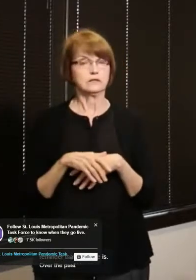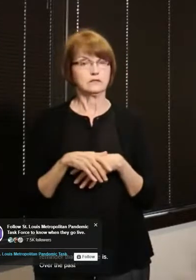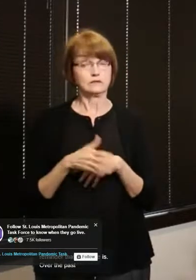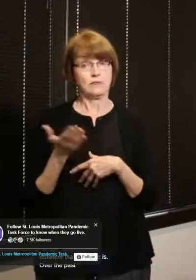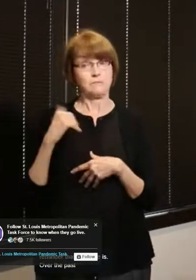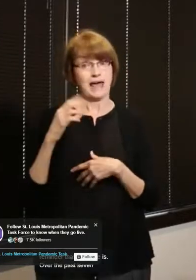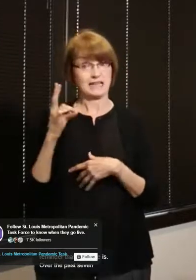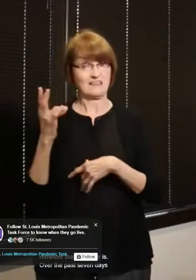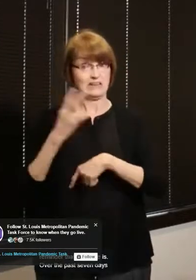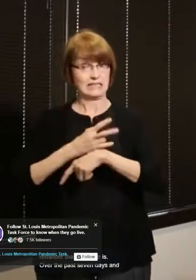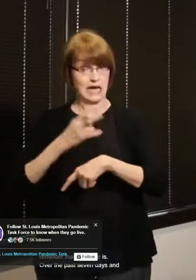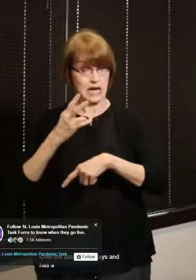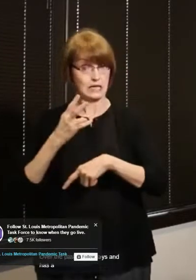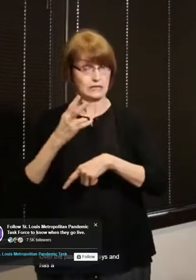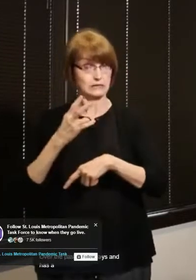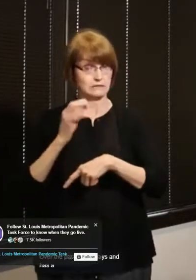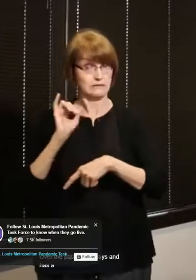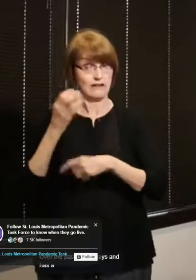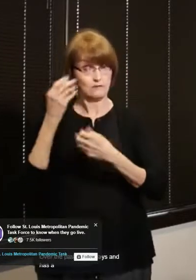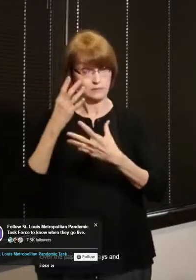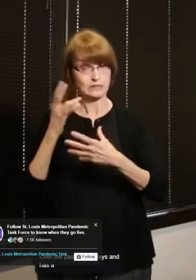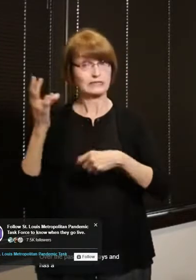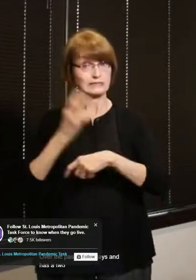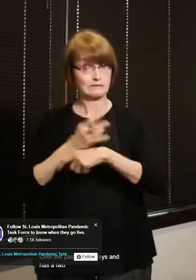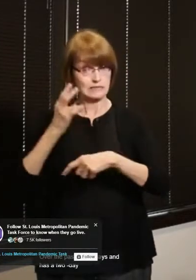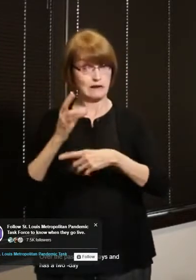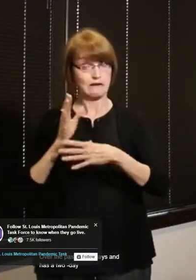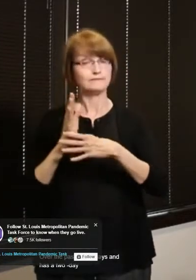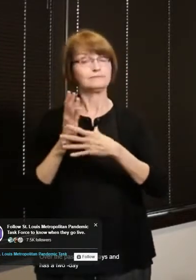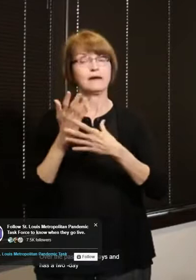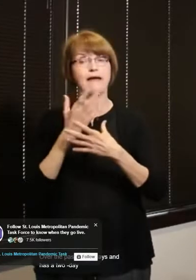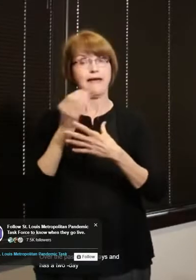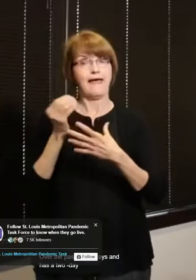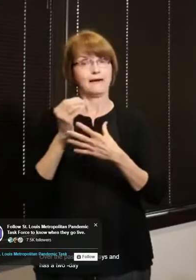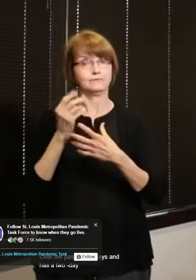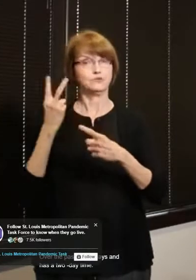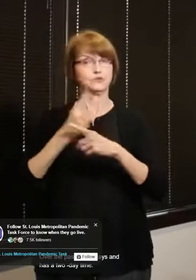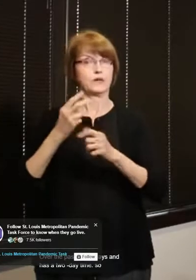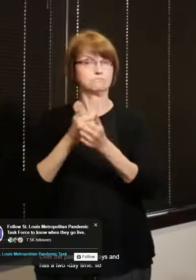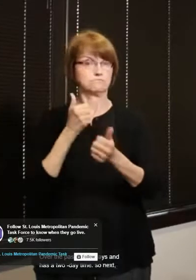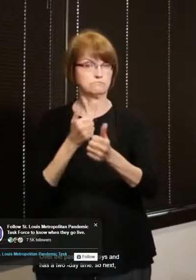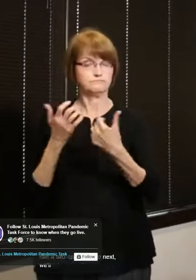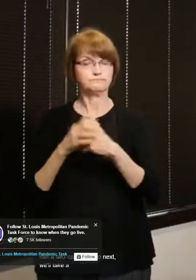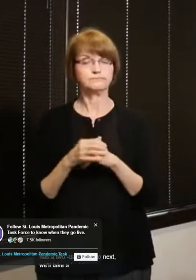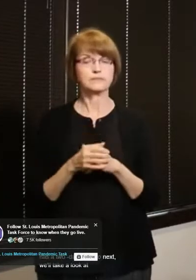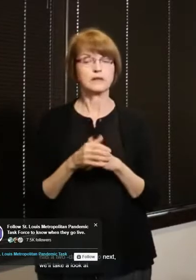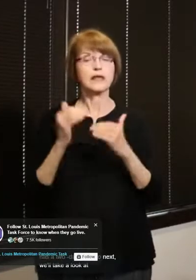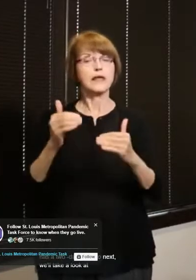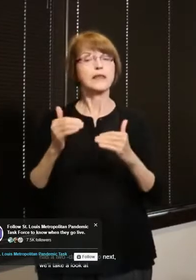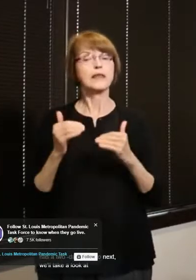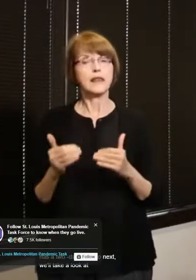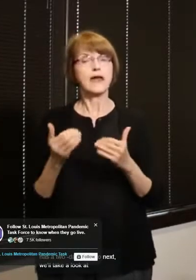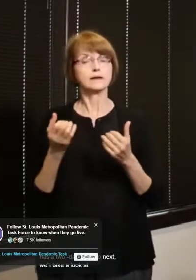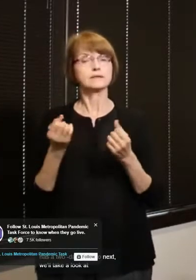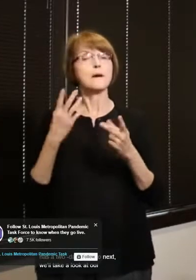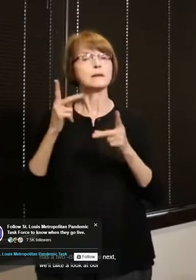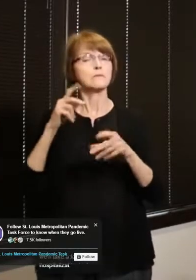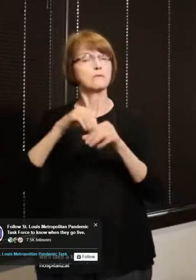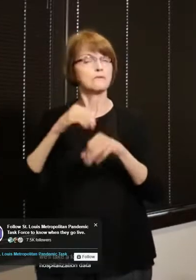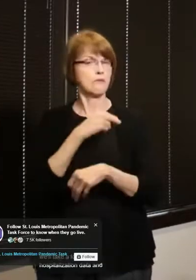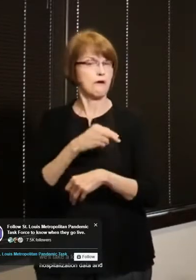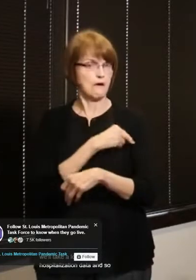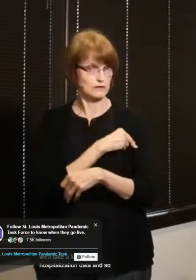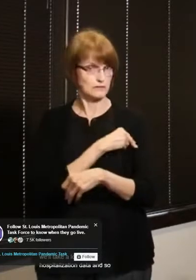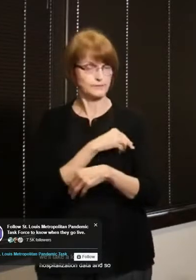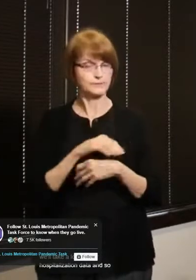7 days and has a 2-day time lag. So next we'll take a look at our hospitalization data. And so